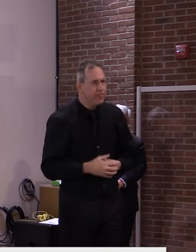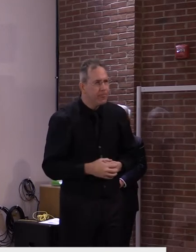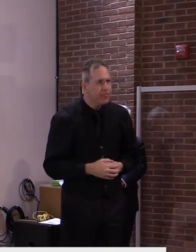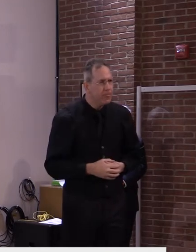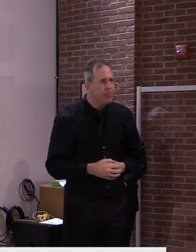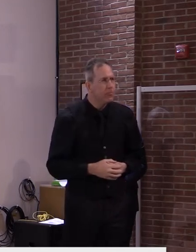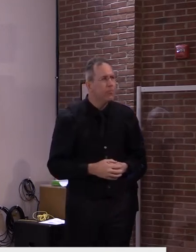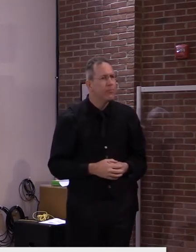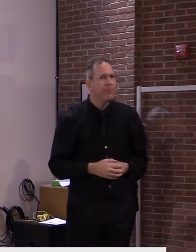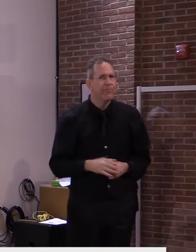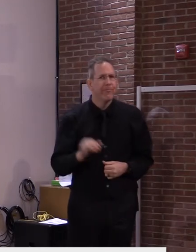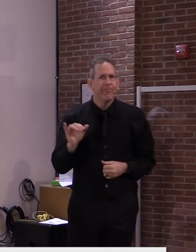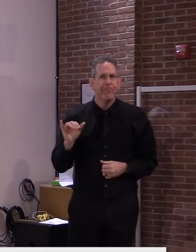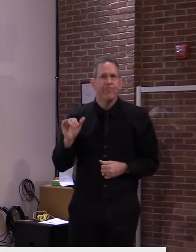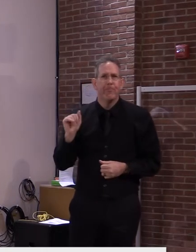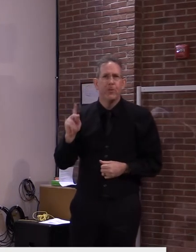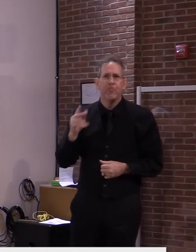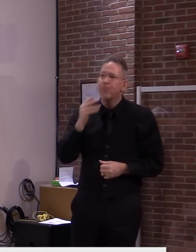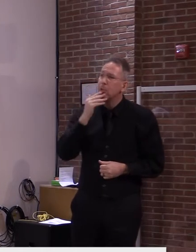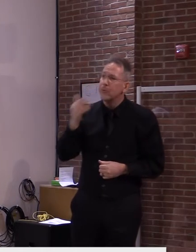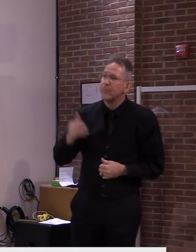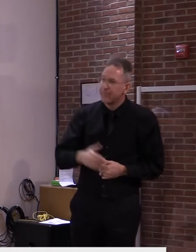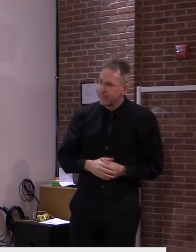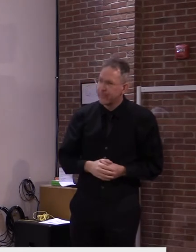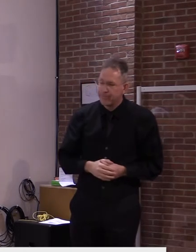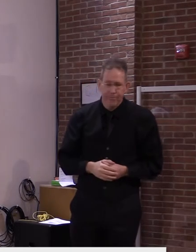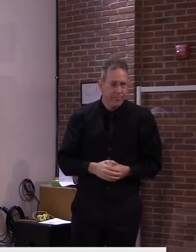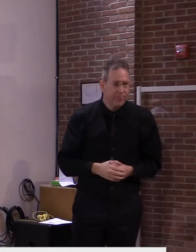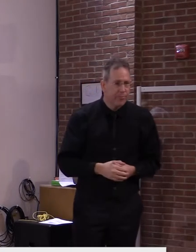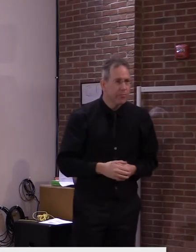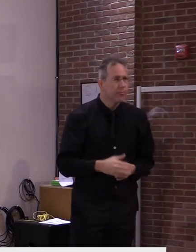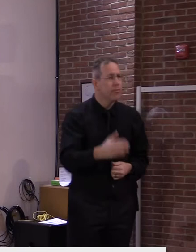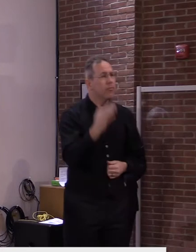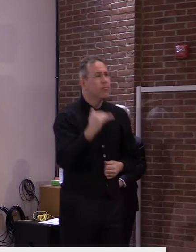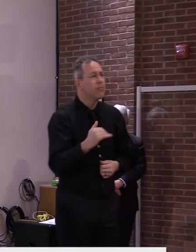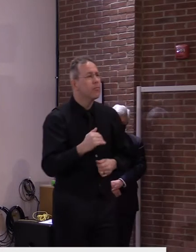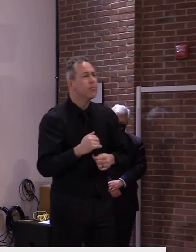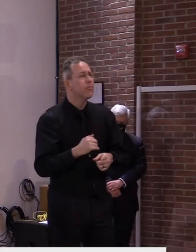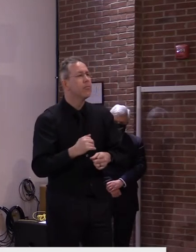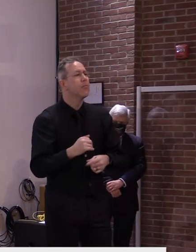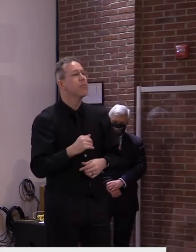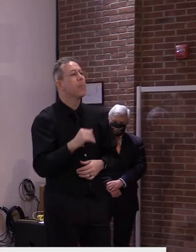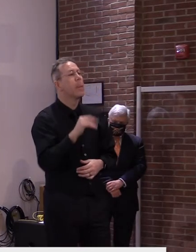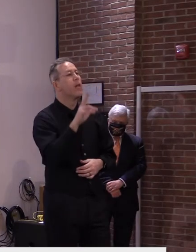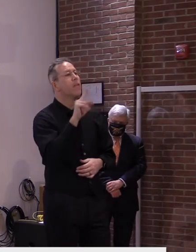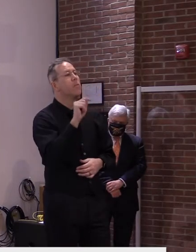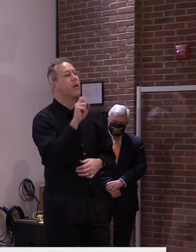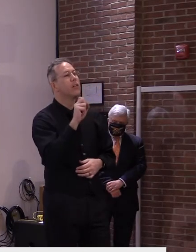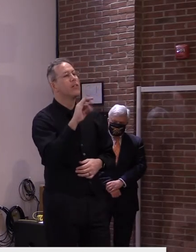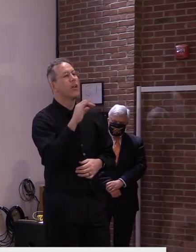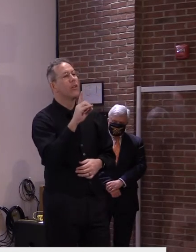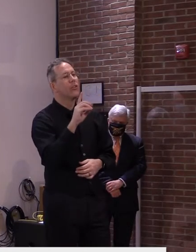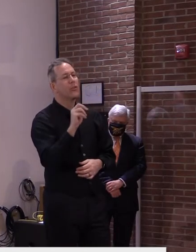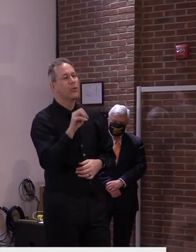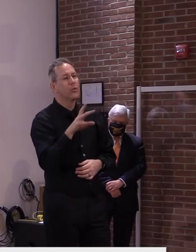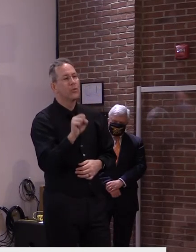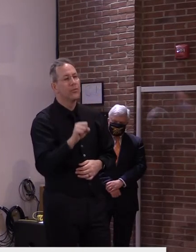Thank you very much. Tom, the Vermont Standard.